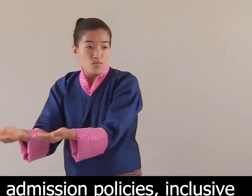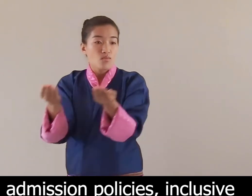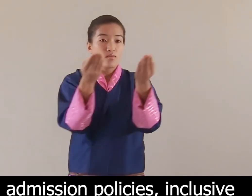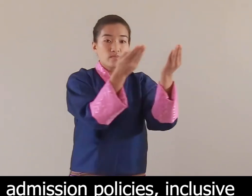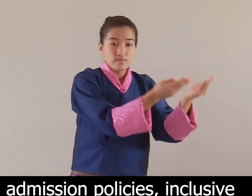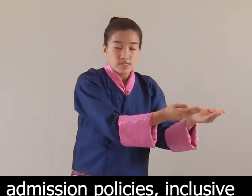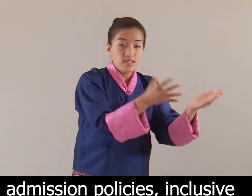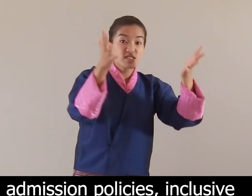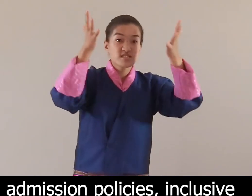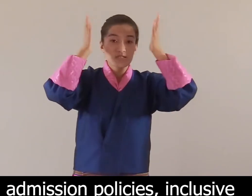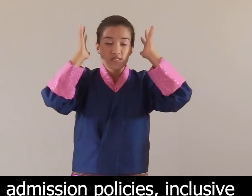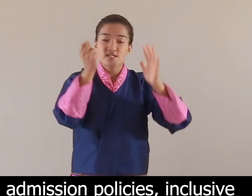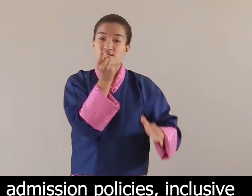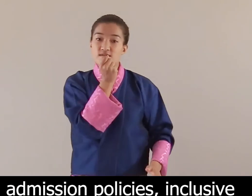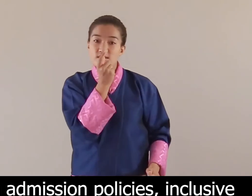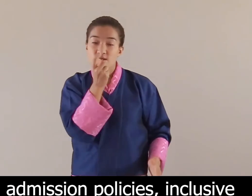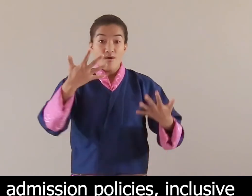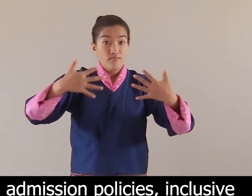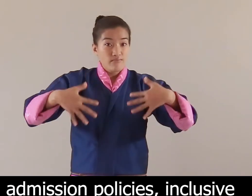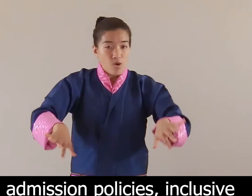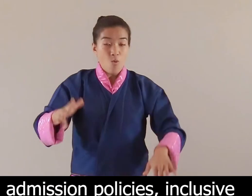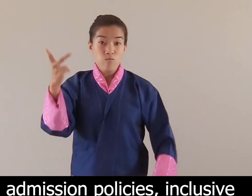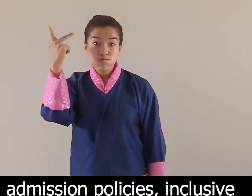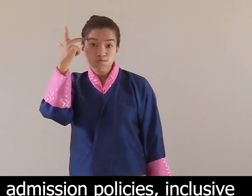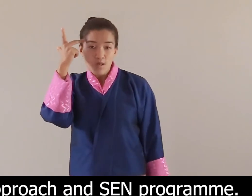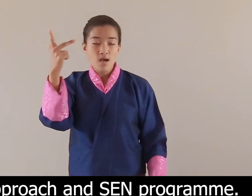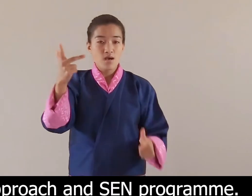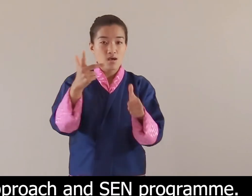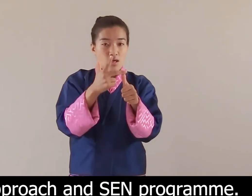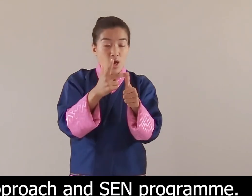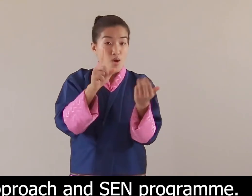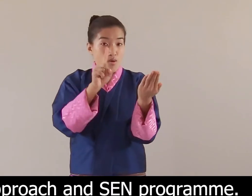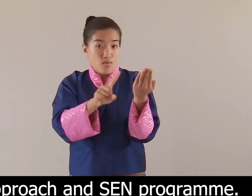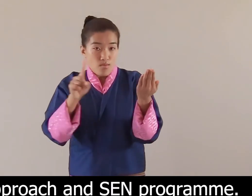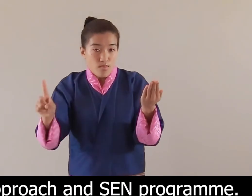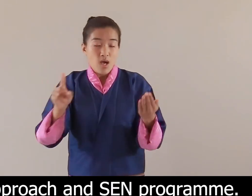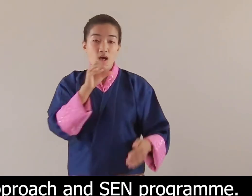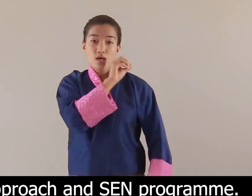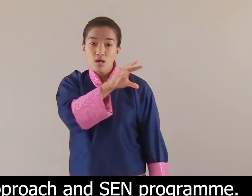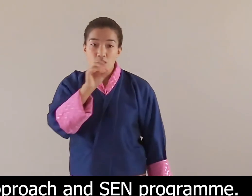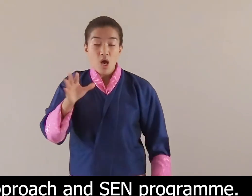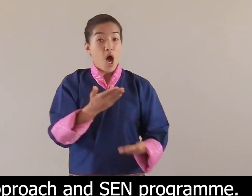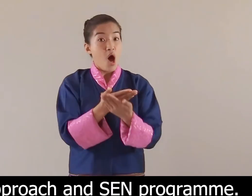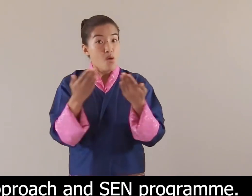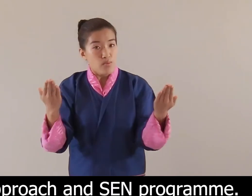admission policies, inclusive approach, and SEN program.